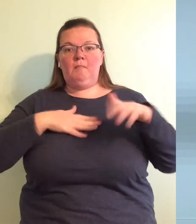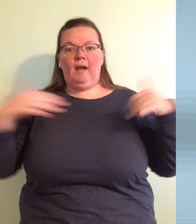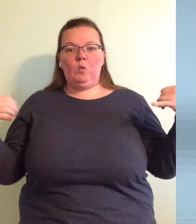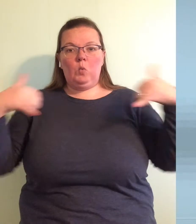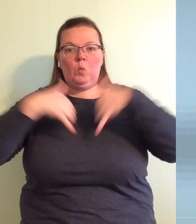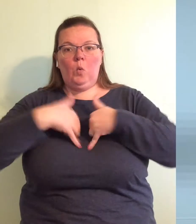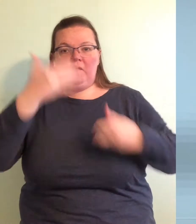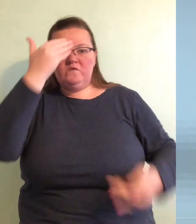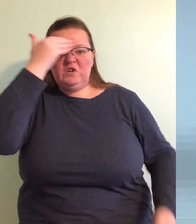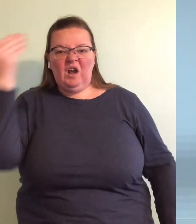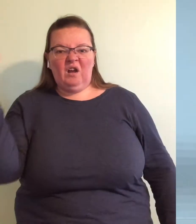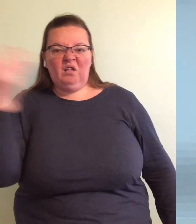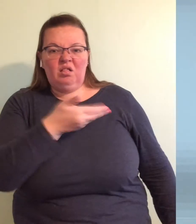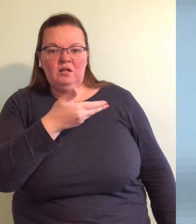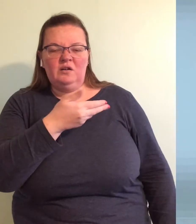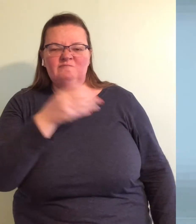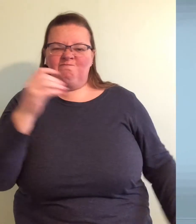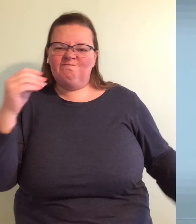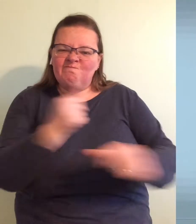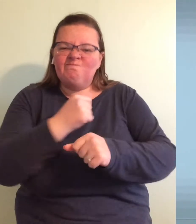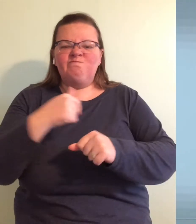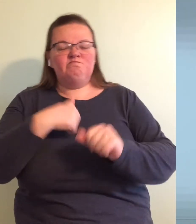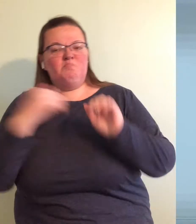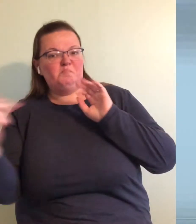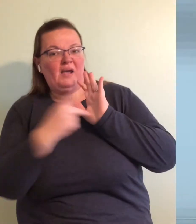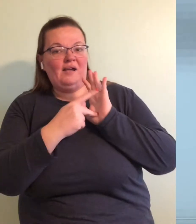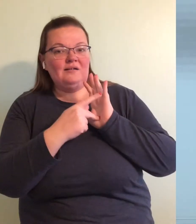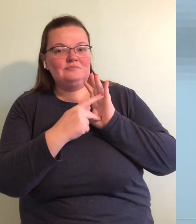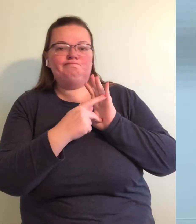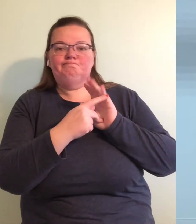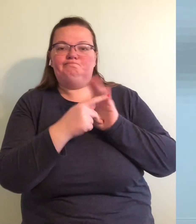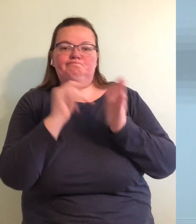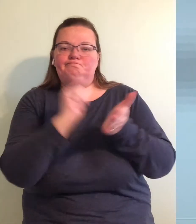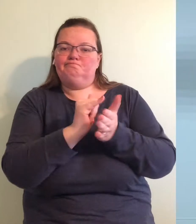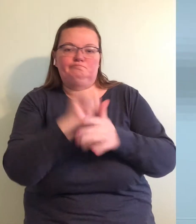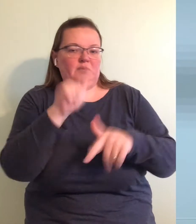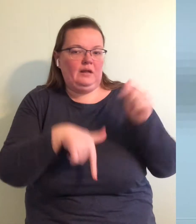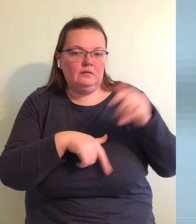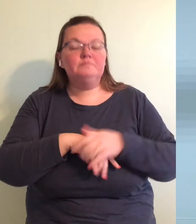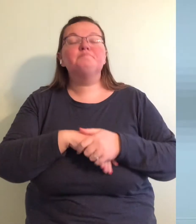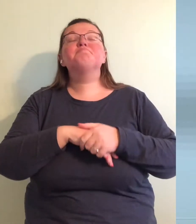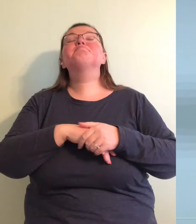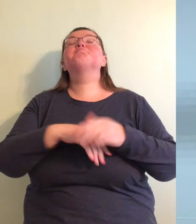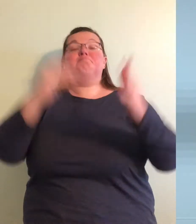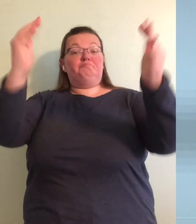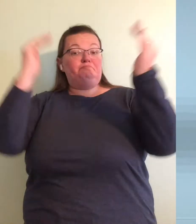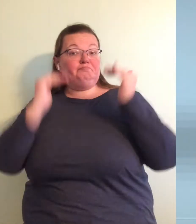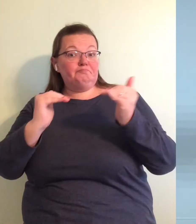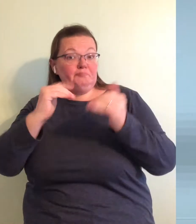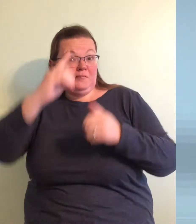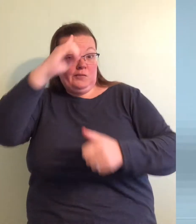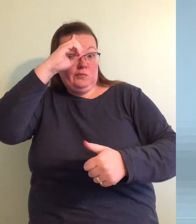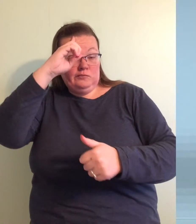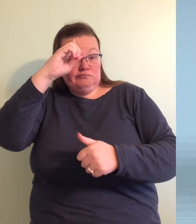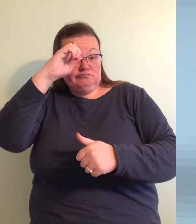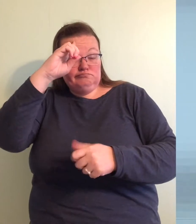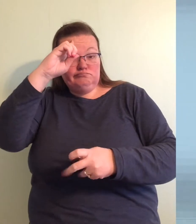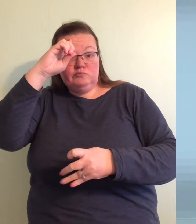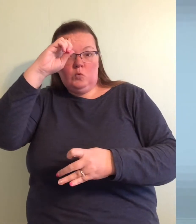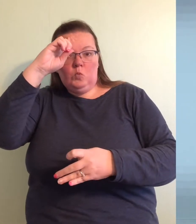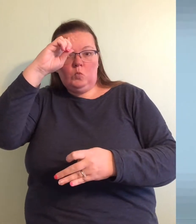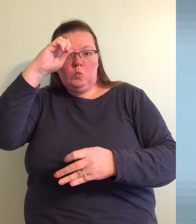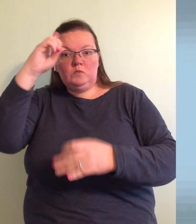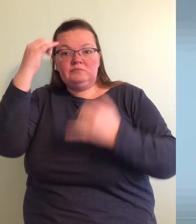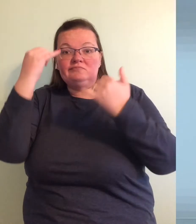there was no chance of going back to get it now. The next thing he realized was that the daylight was almost gone, for it had